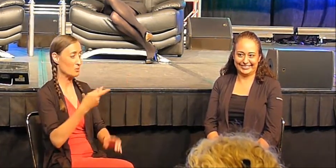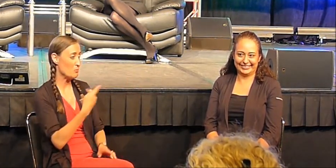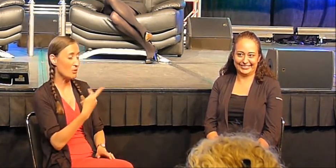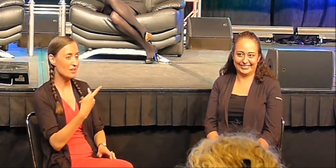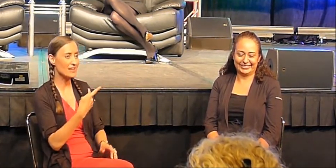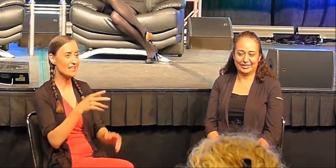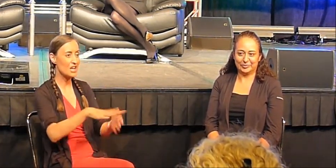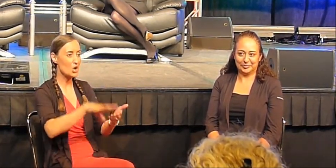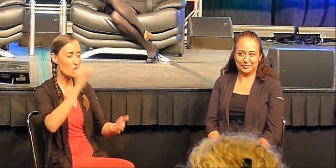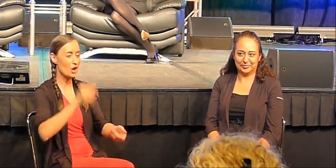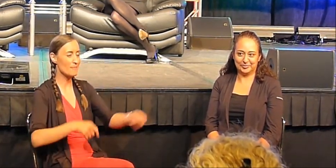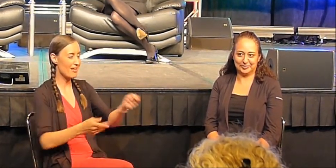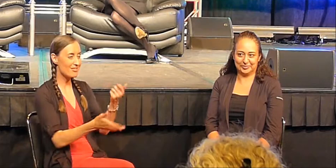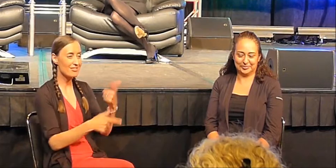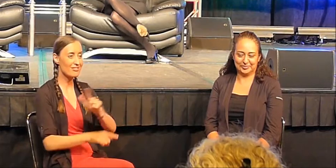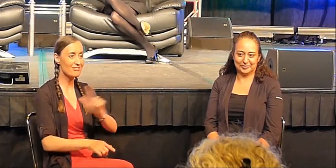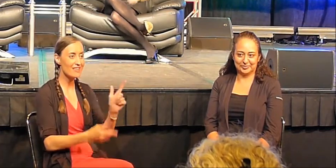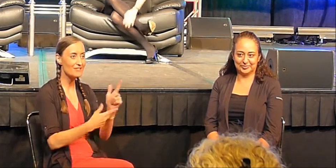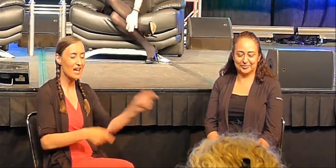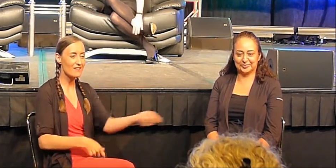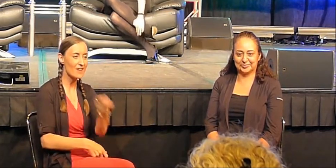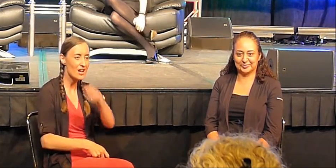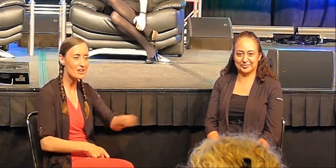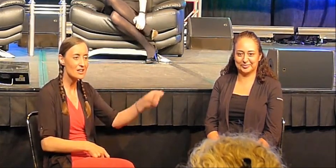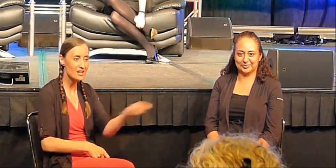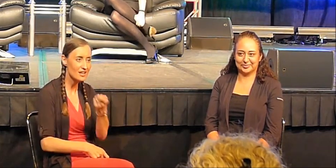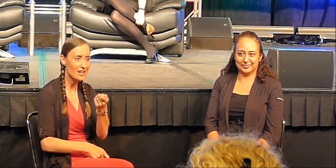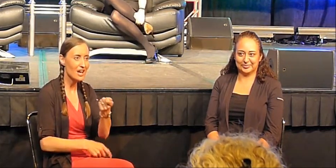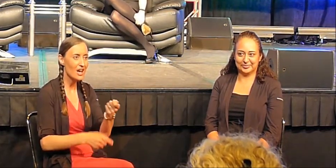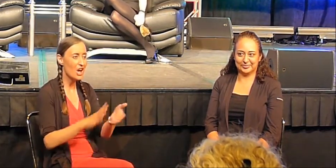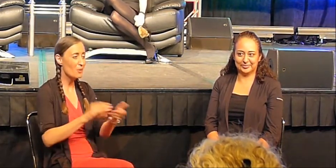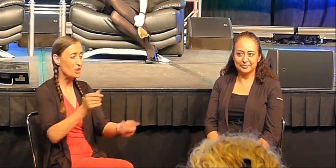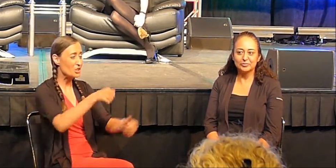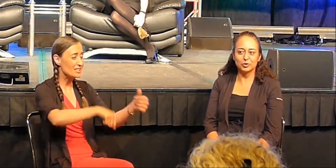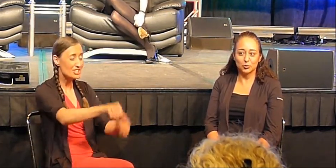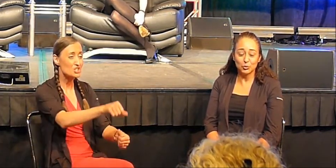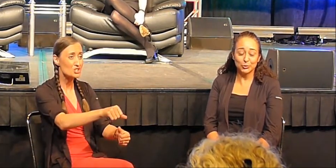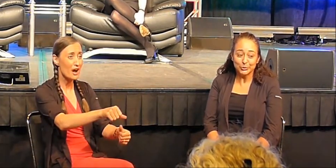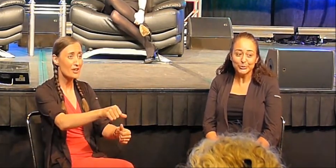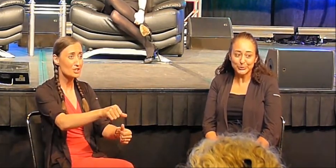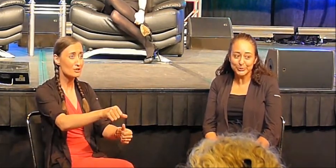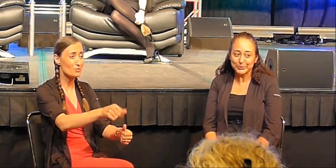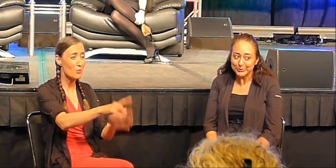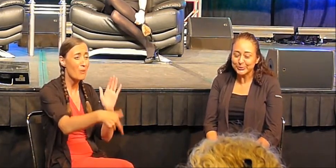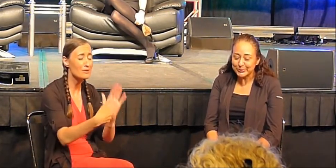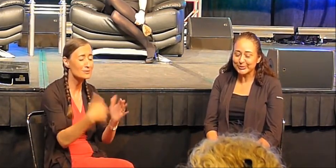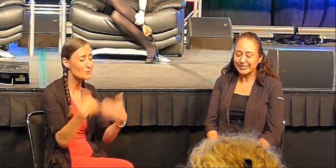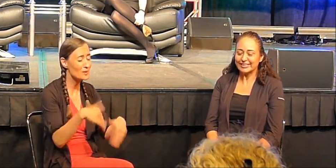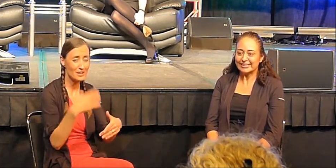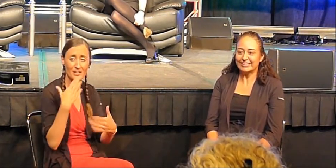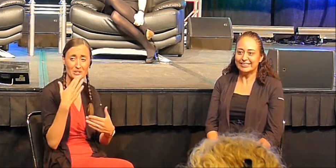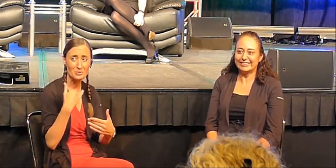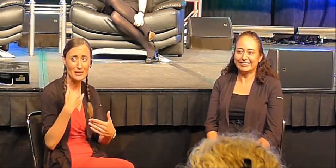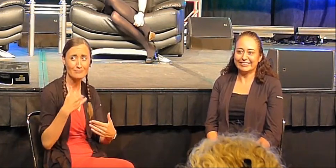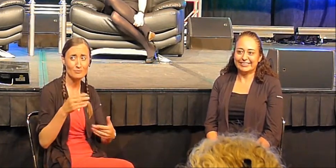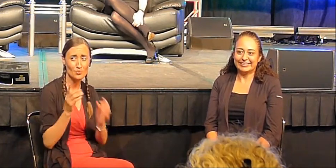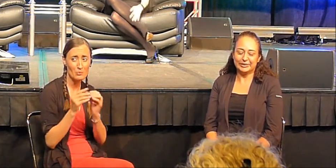be left-handed and we learned each other's parts and everything. You're very sweet, you know that? Can I get another hug?